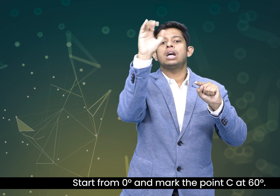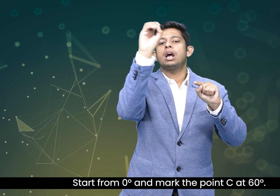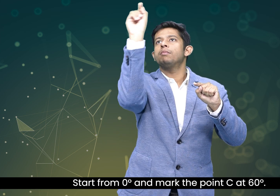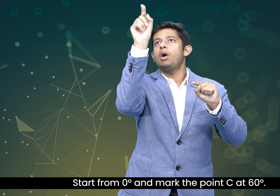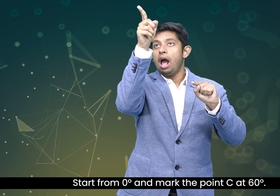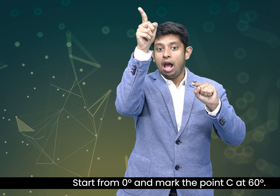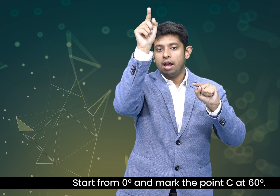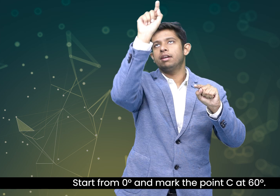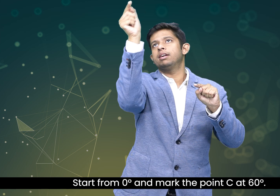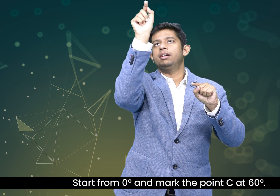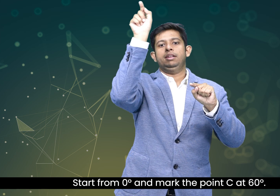degrees.